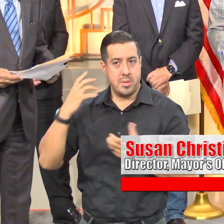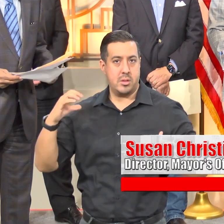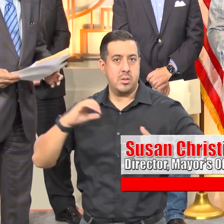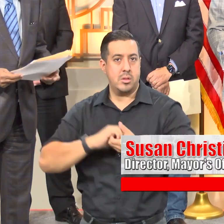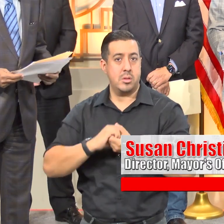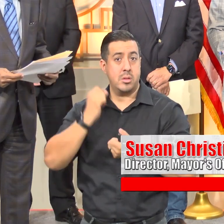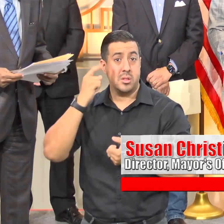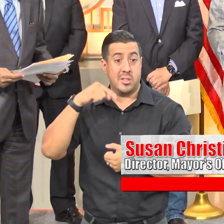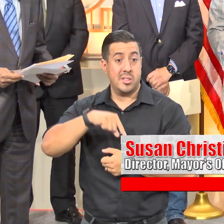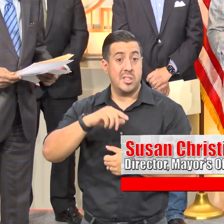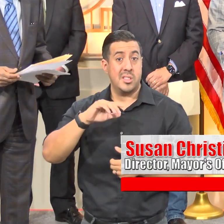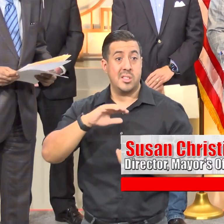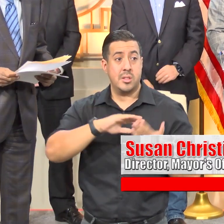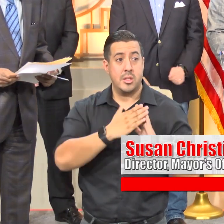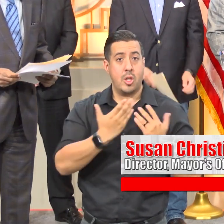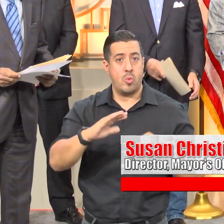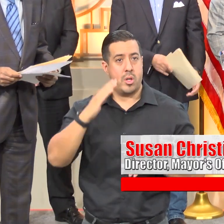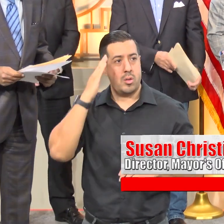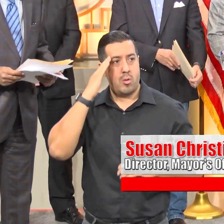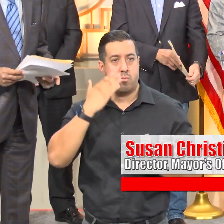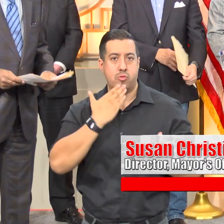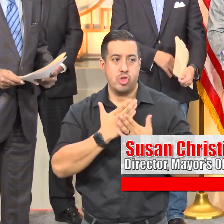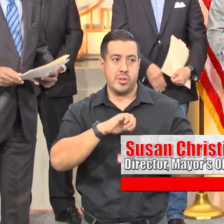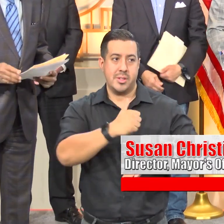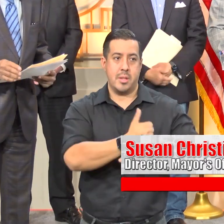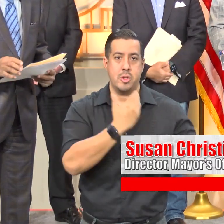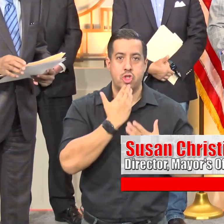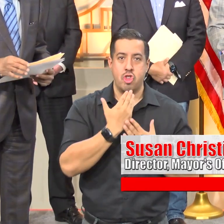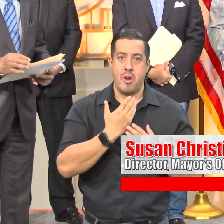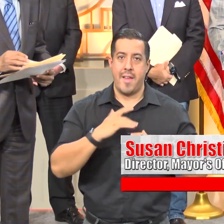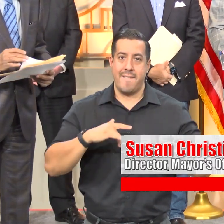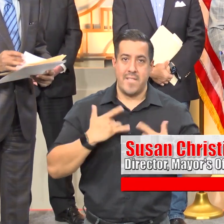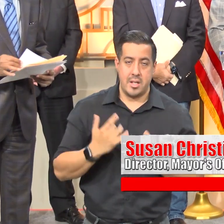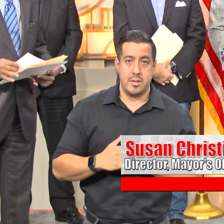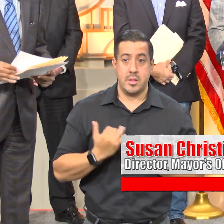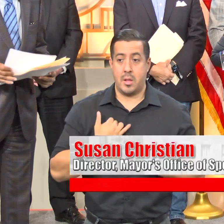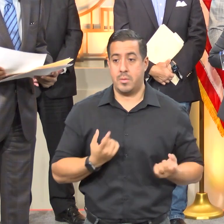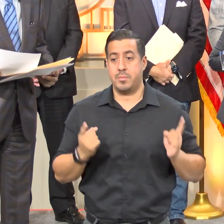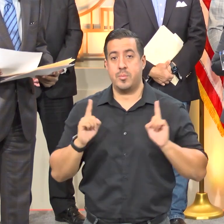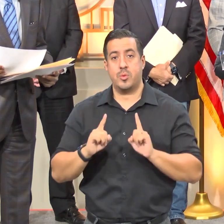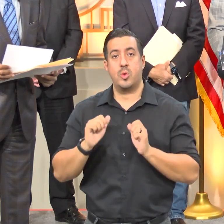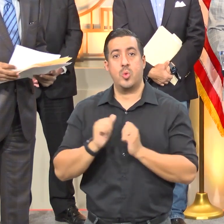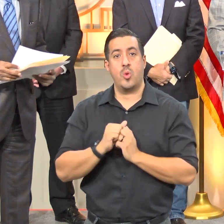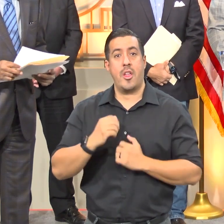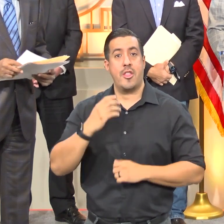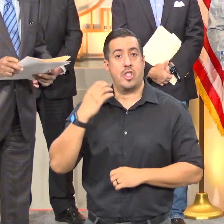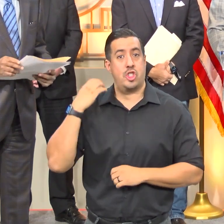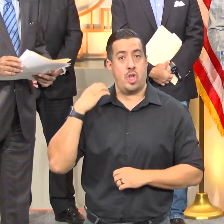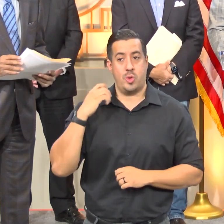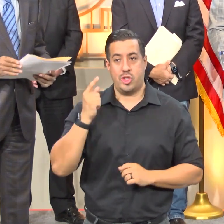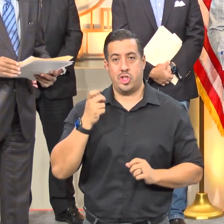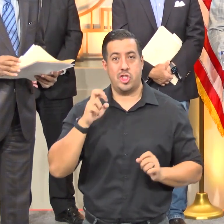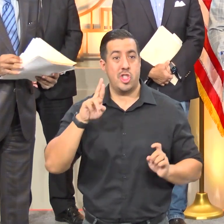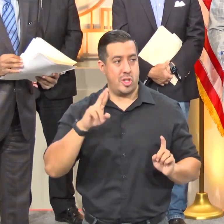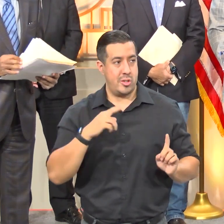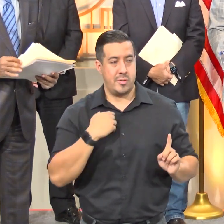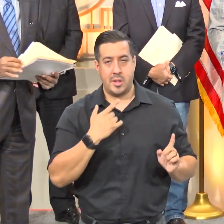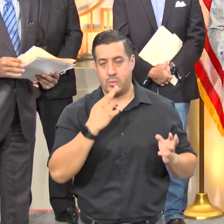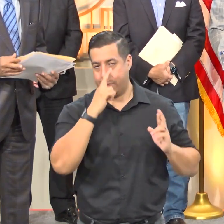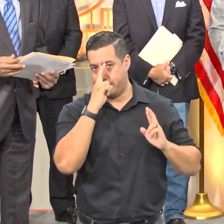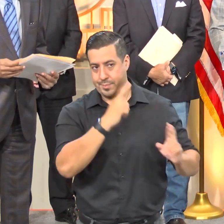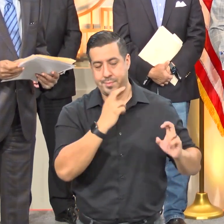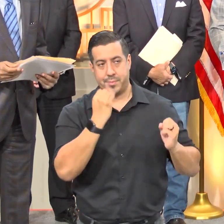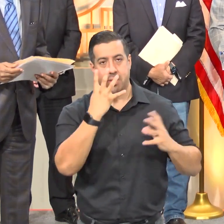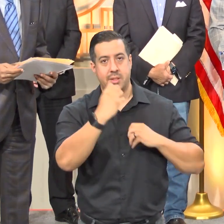known for great events. I am honored to co-chair with Perry Turner, who I've known for years and respected for